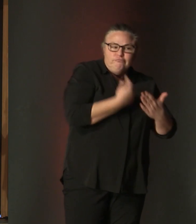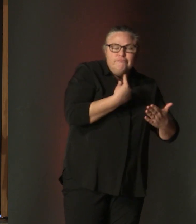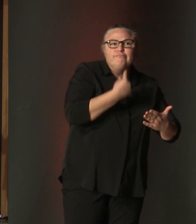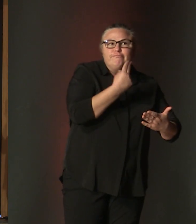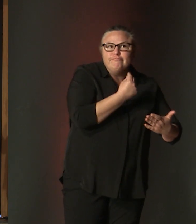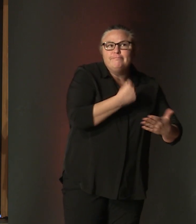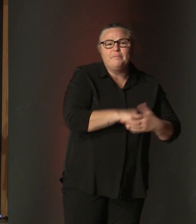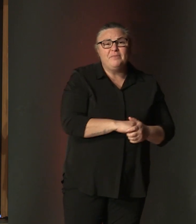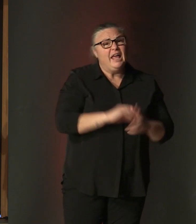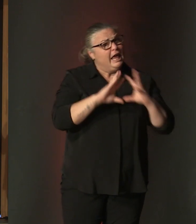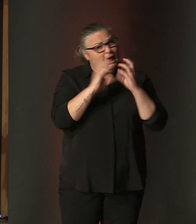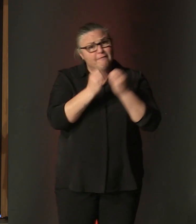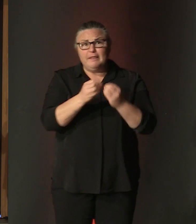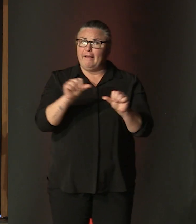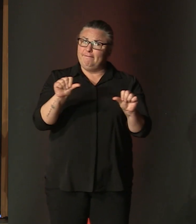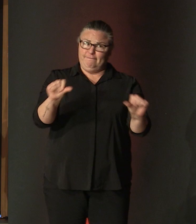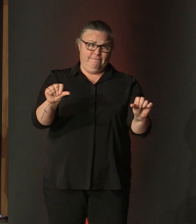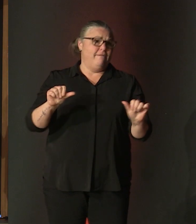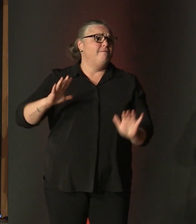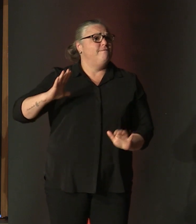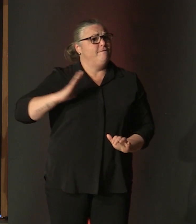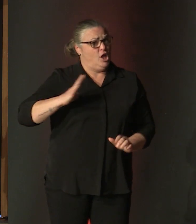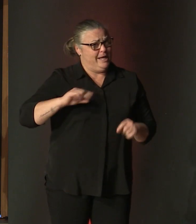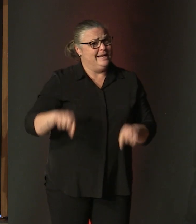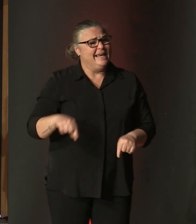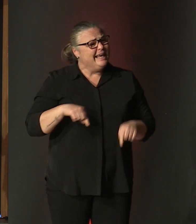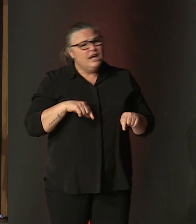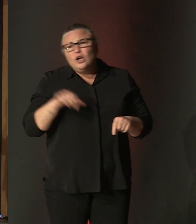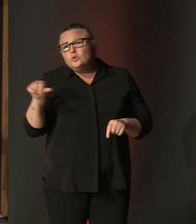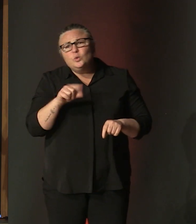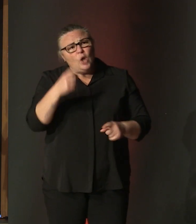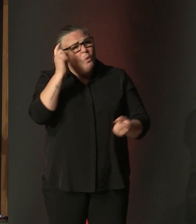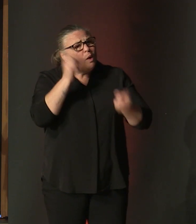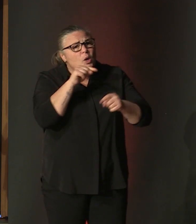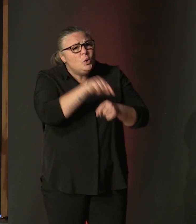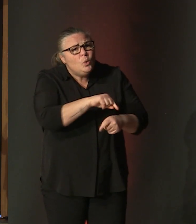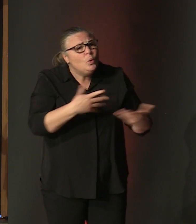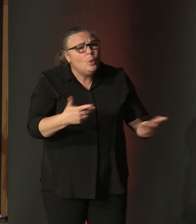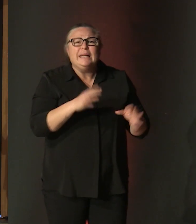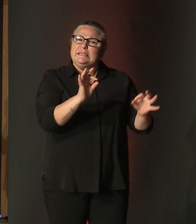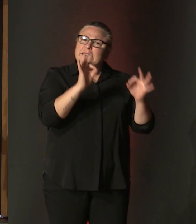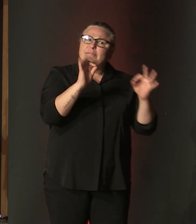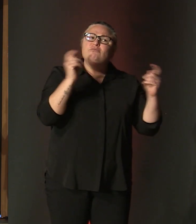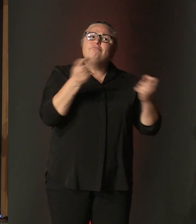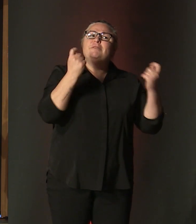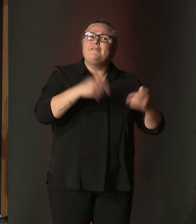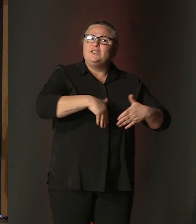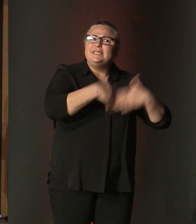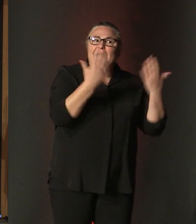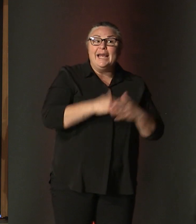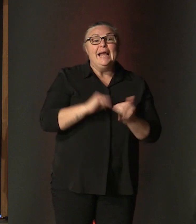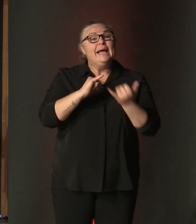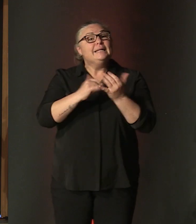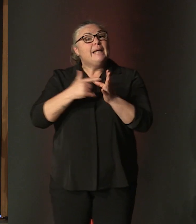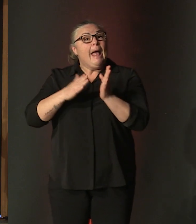Everything is fine here, and he shouldn't have worried you on your special day. Sam is all